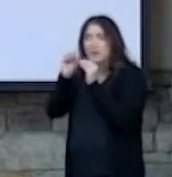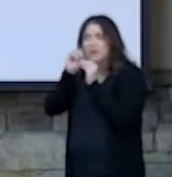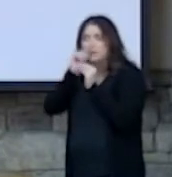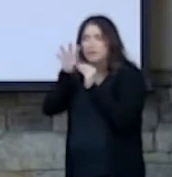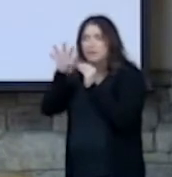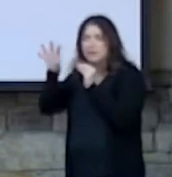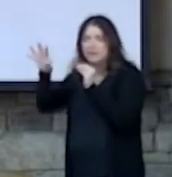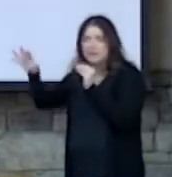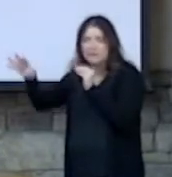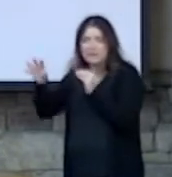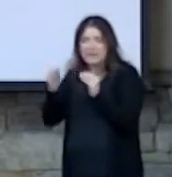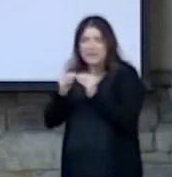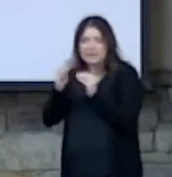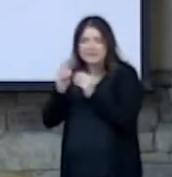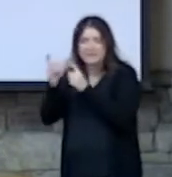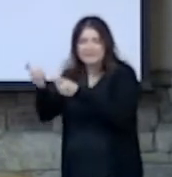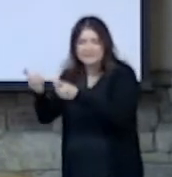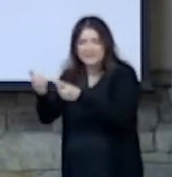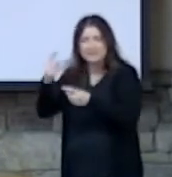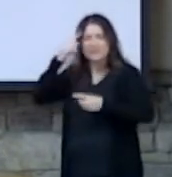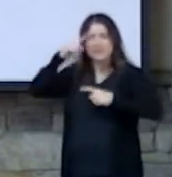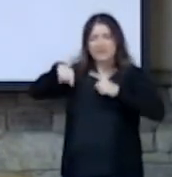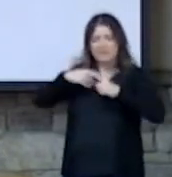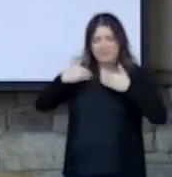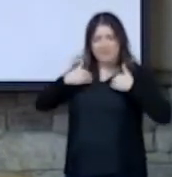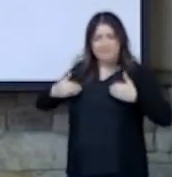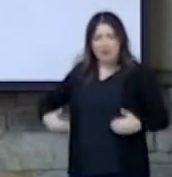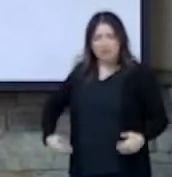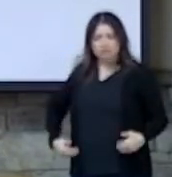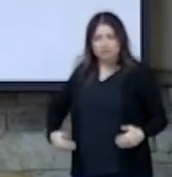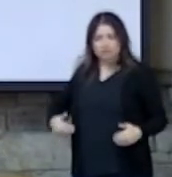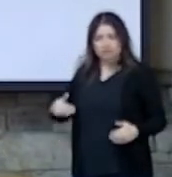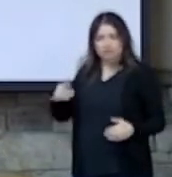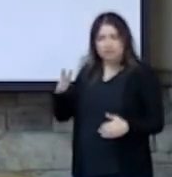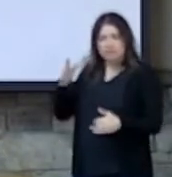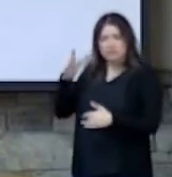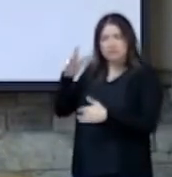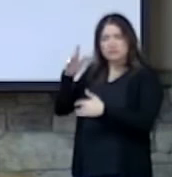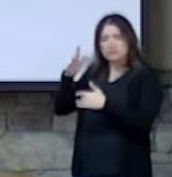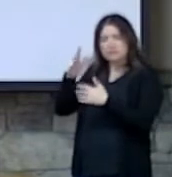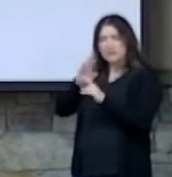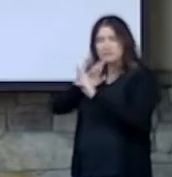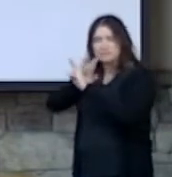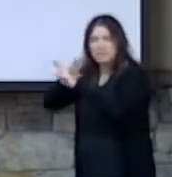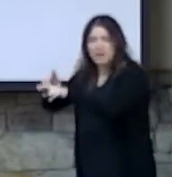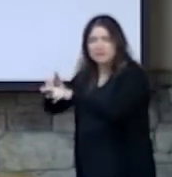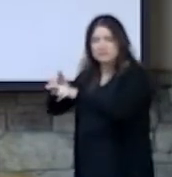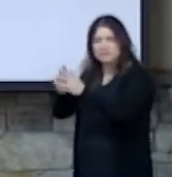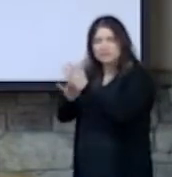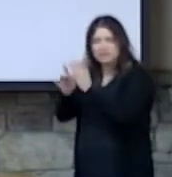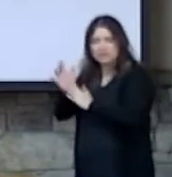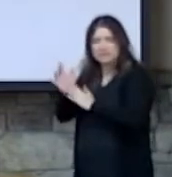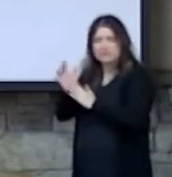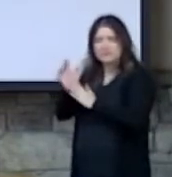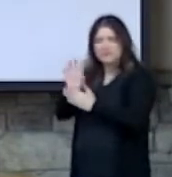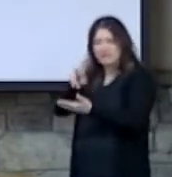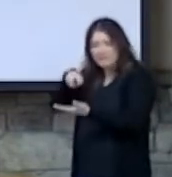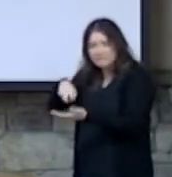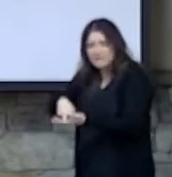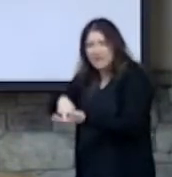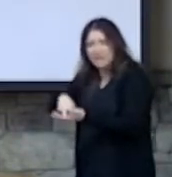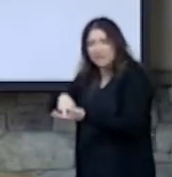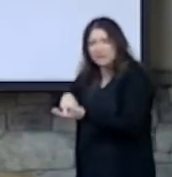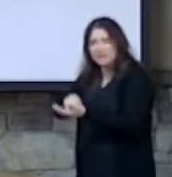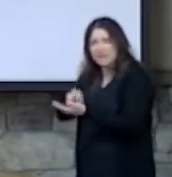it? To think about that posture, that response to Jesus. You think about these wise